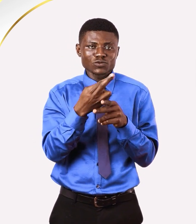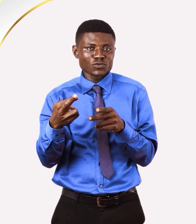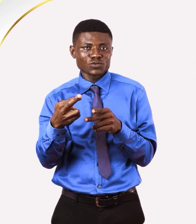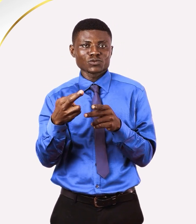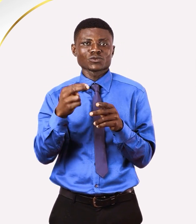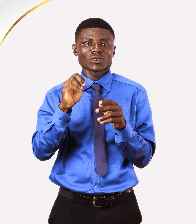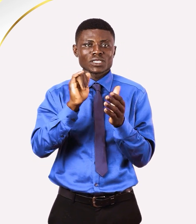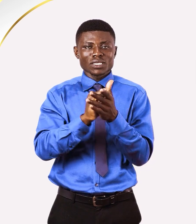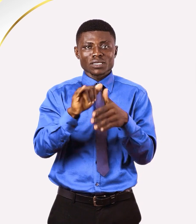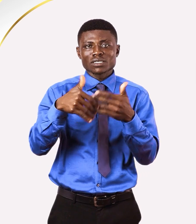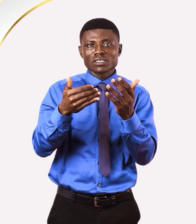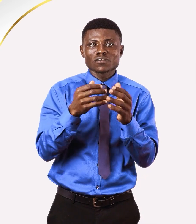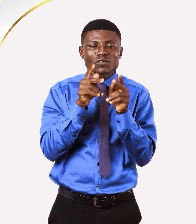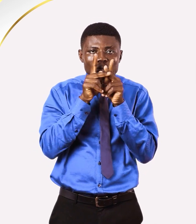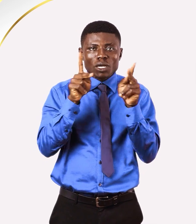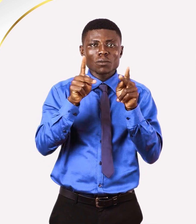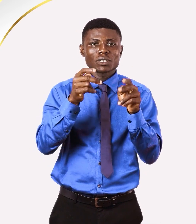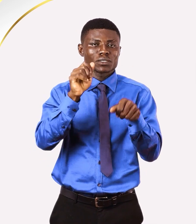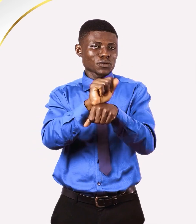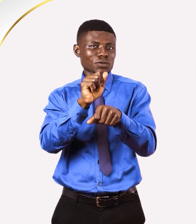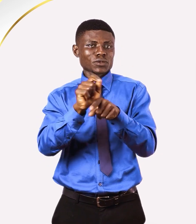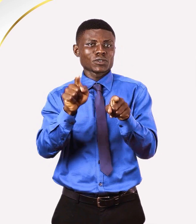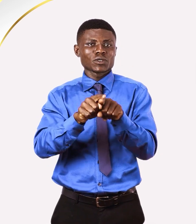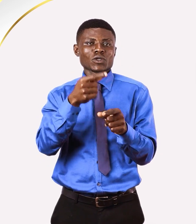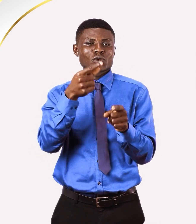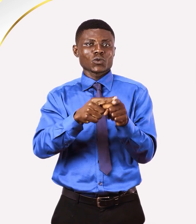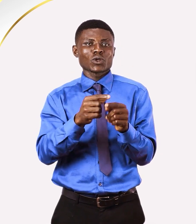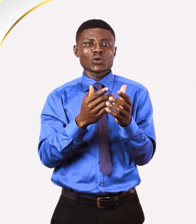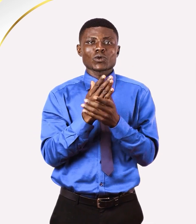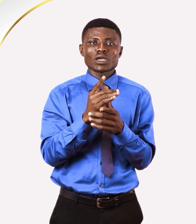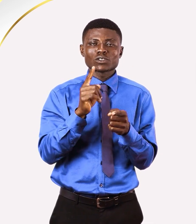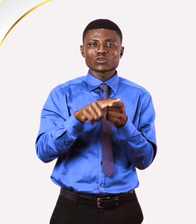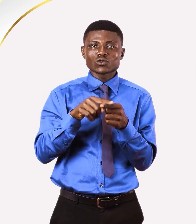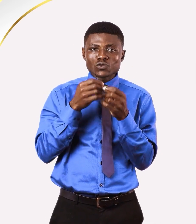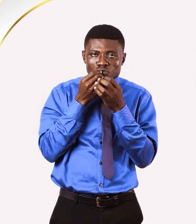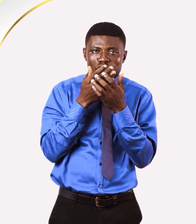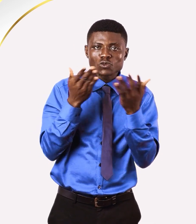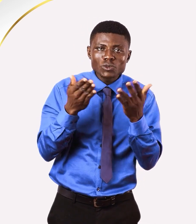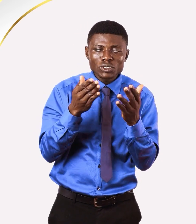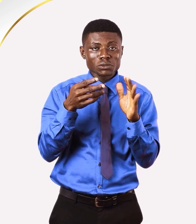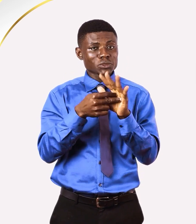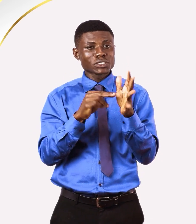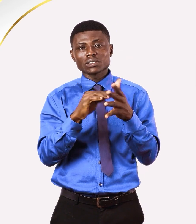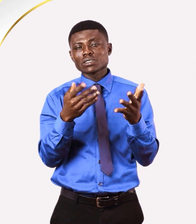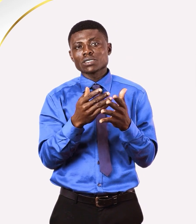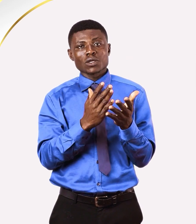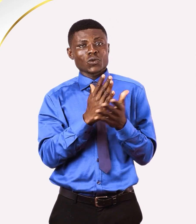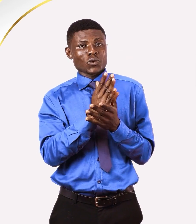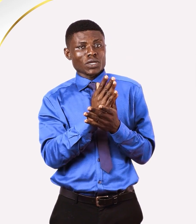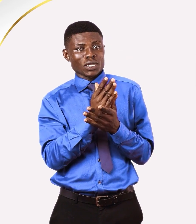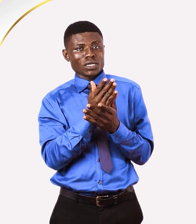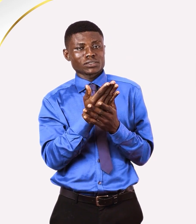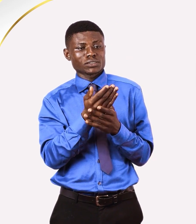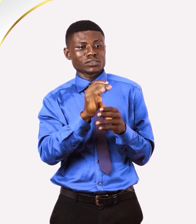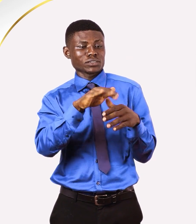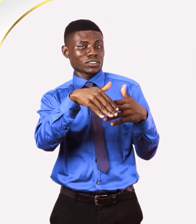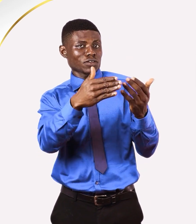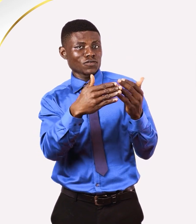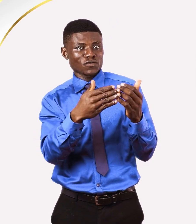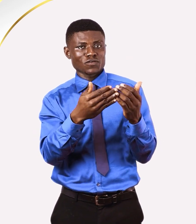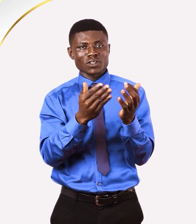receives public resources or provides a public function. Term. Right to information. Definition.